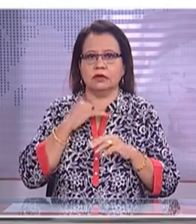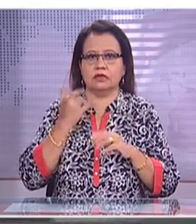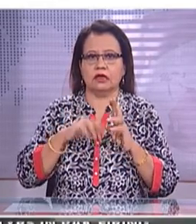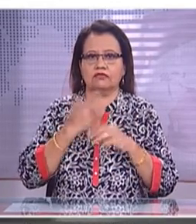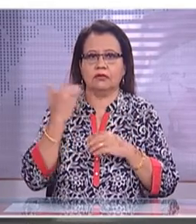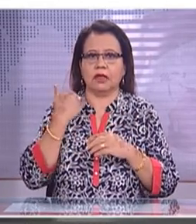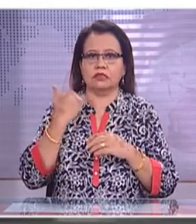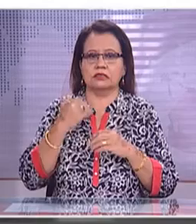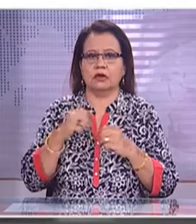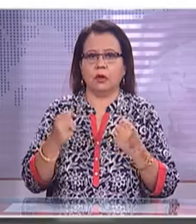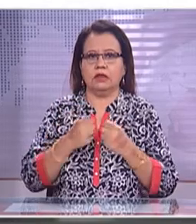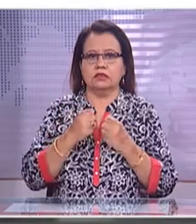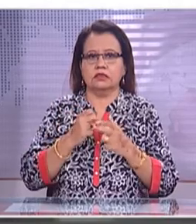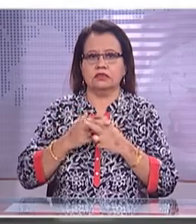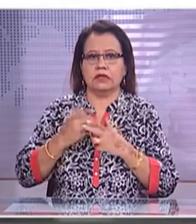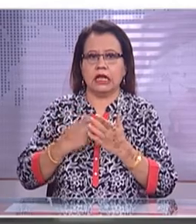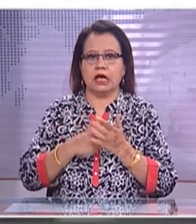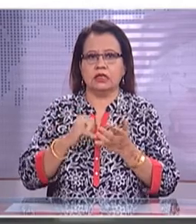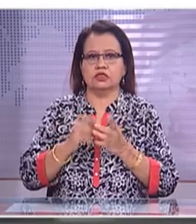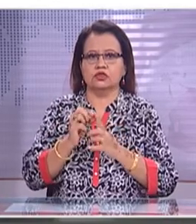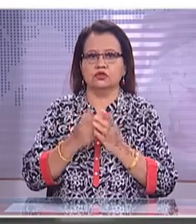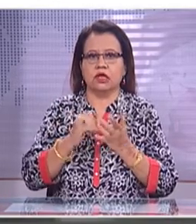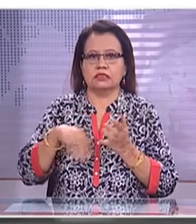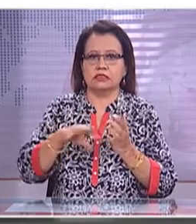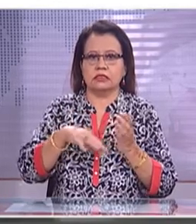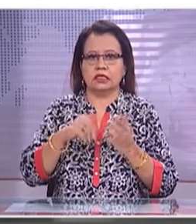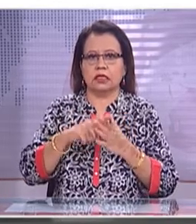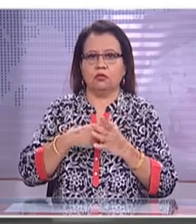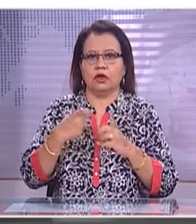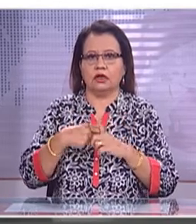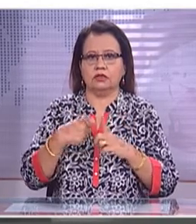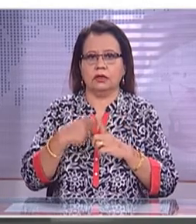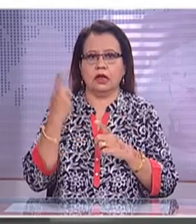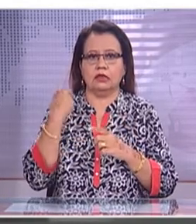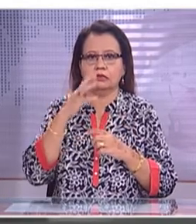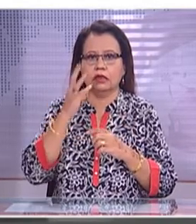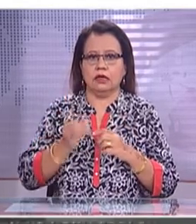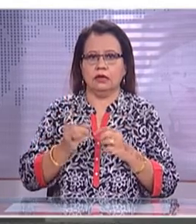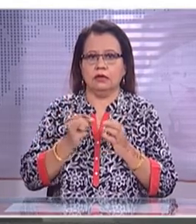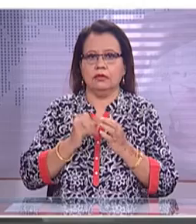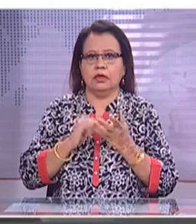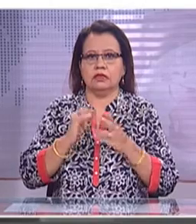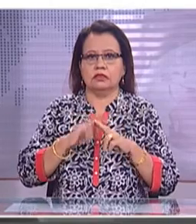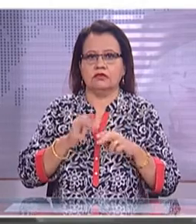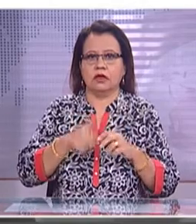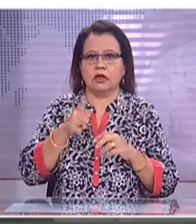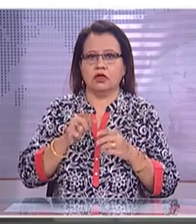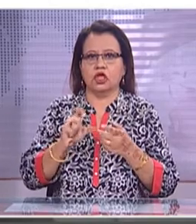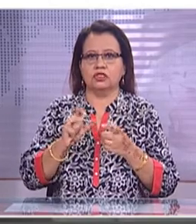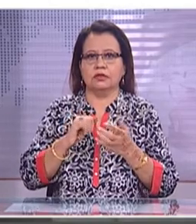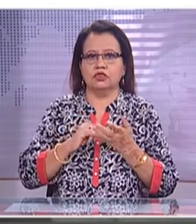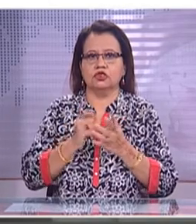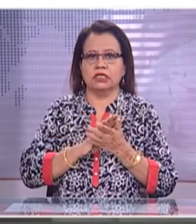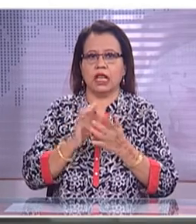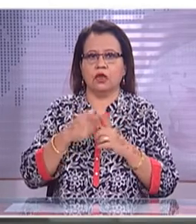after Pakistan violated ceasefire in Araspura sector in Jammu and Kashmir last night. BSF Head Constable